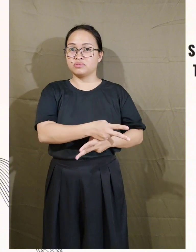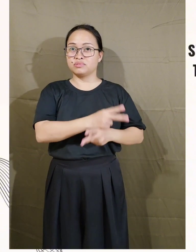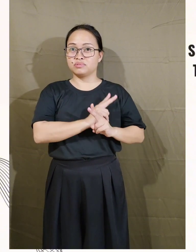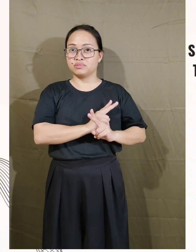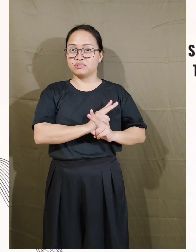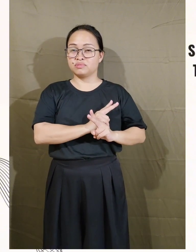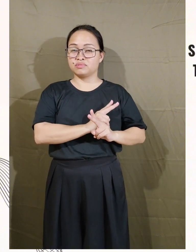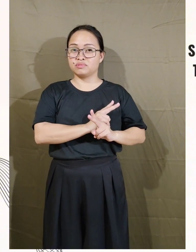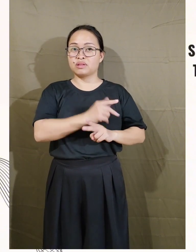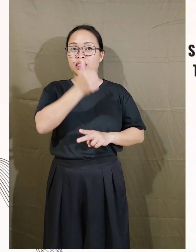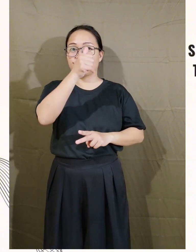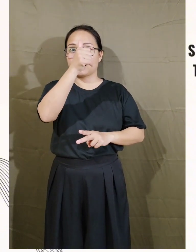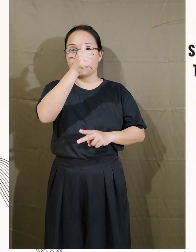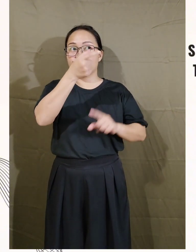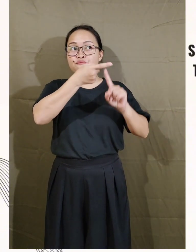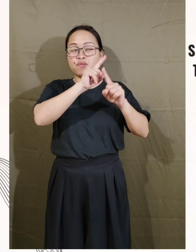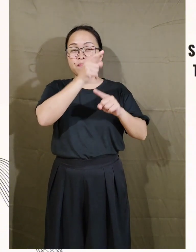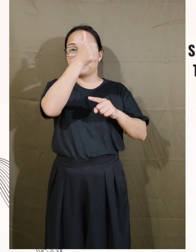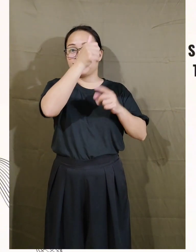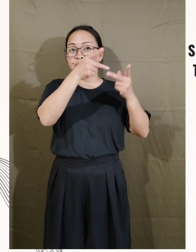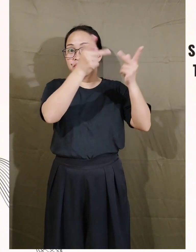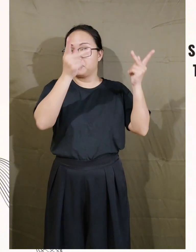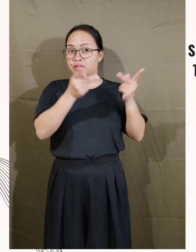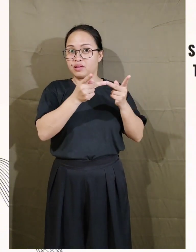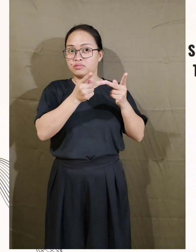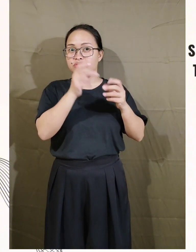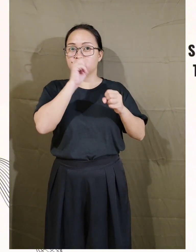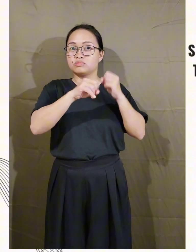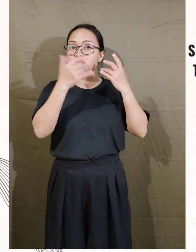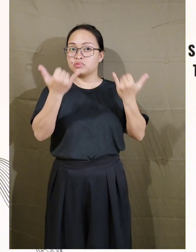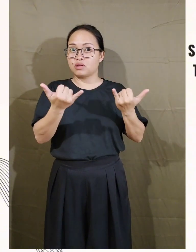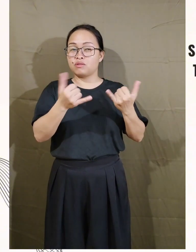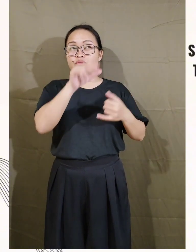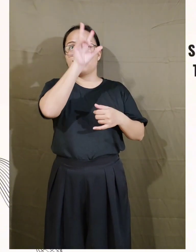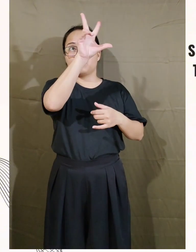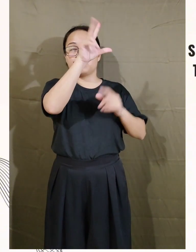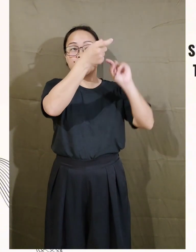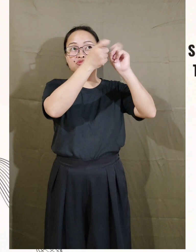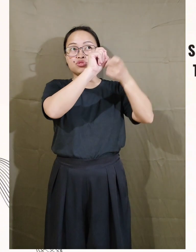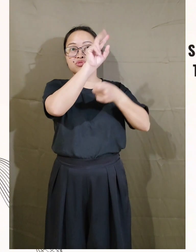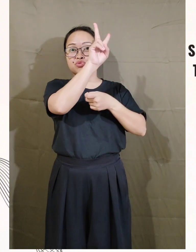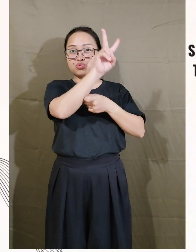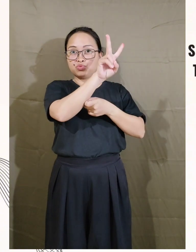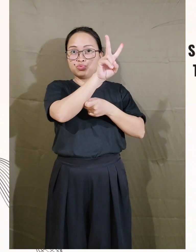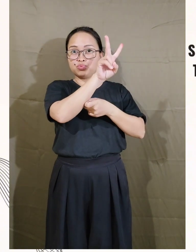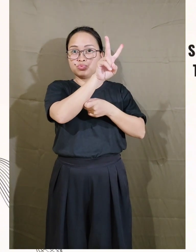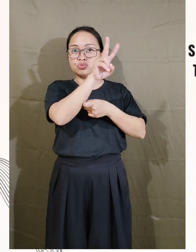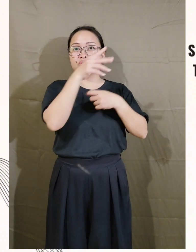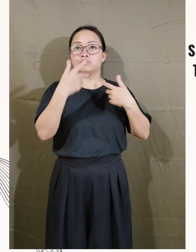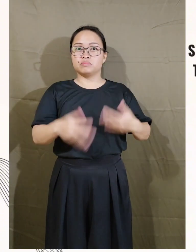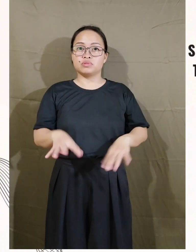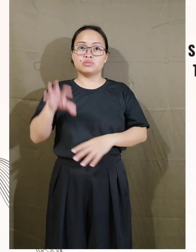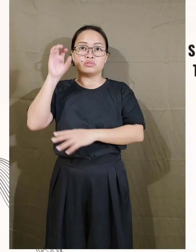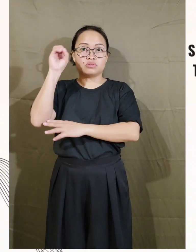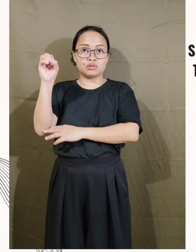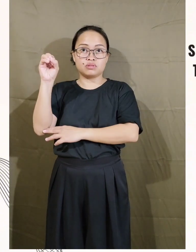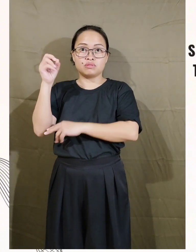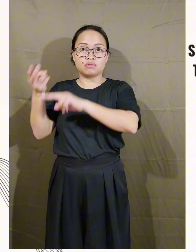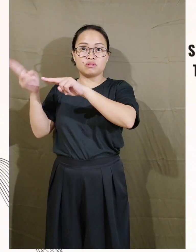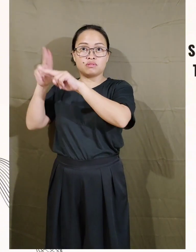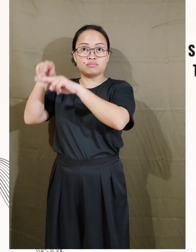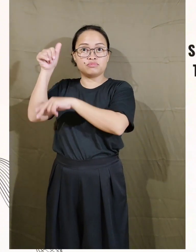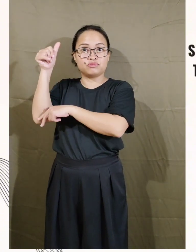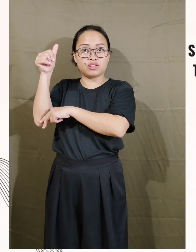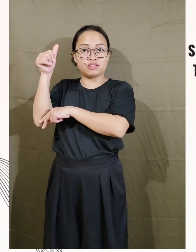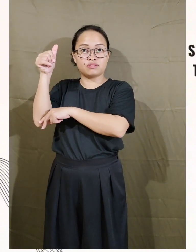10 from 10's place. Now 3 becomes 2 and 0